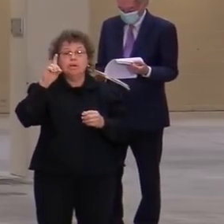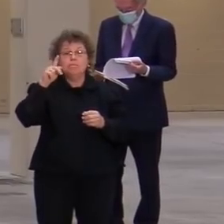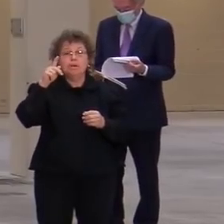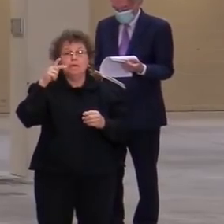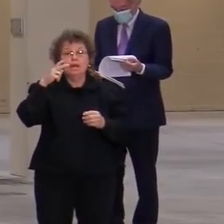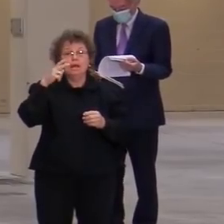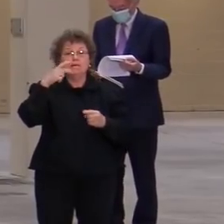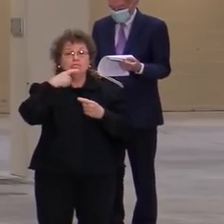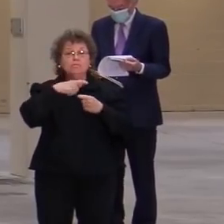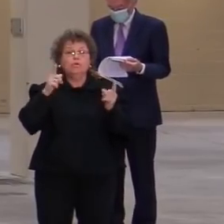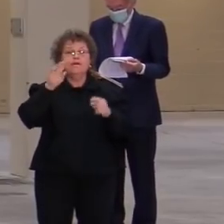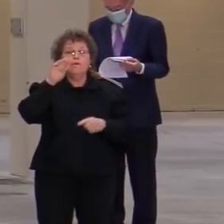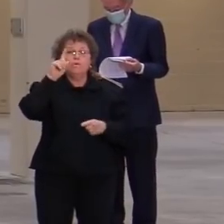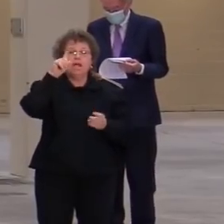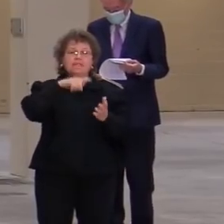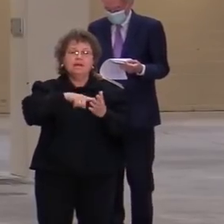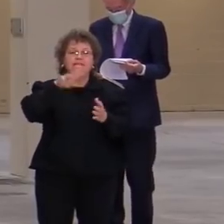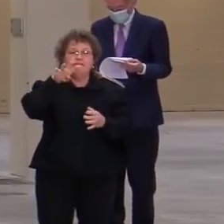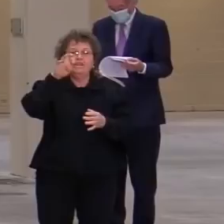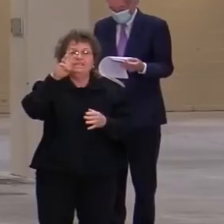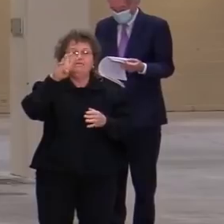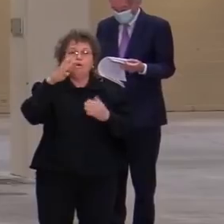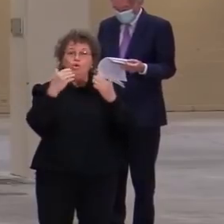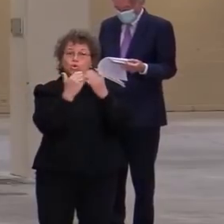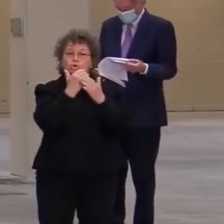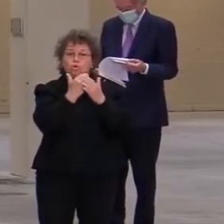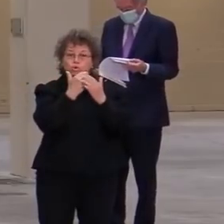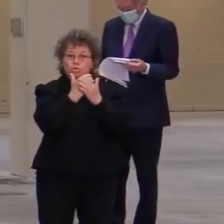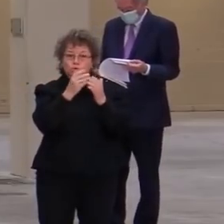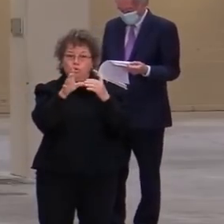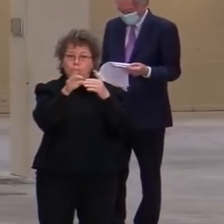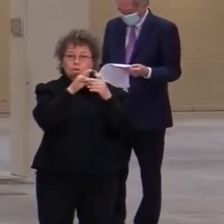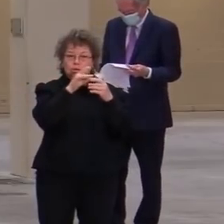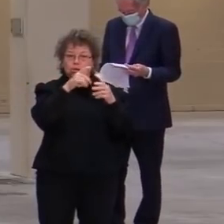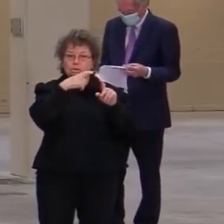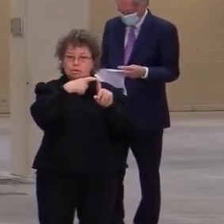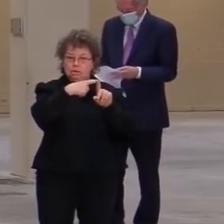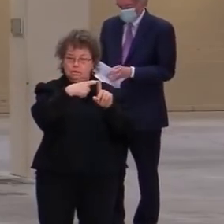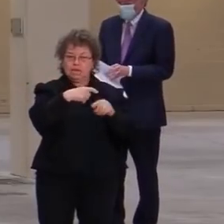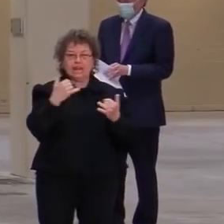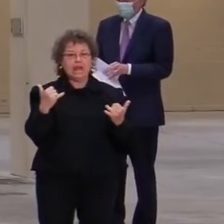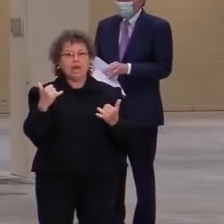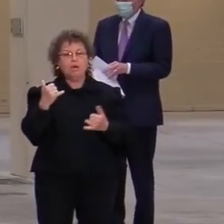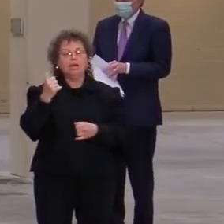Health reported 1,464 new cases. We've now had